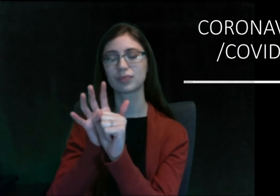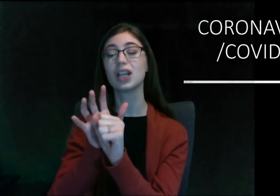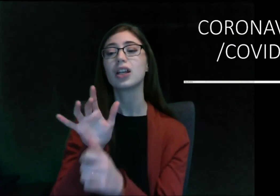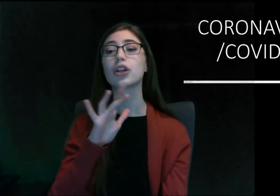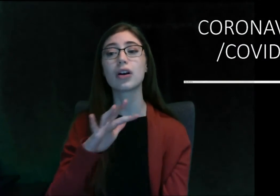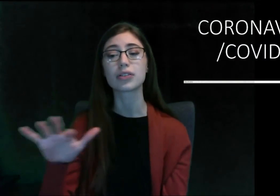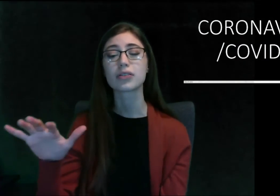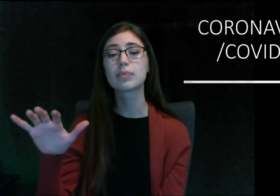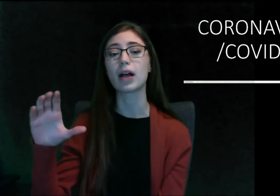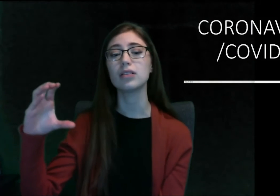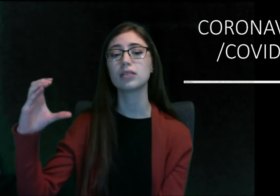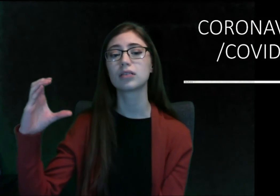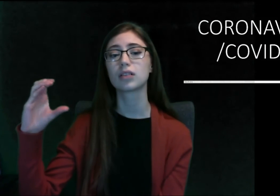You can also spell